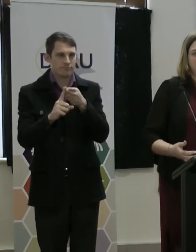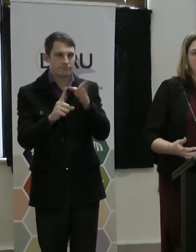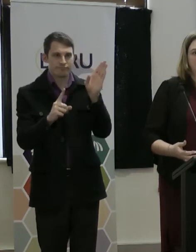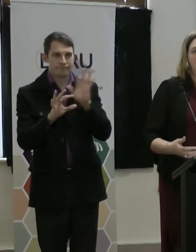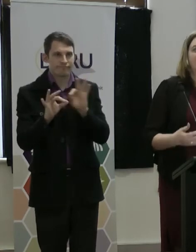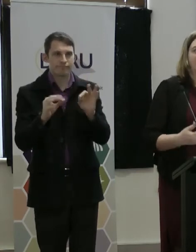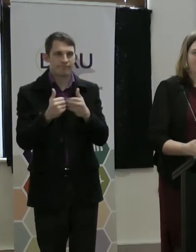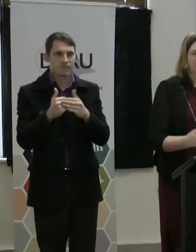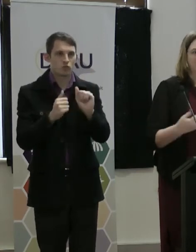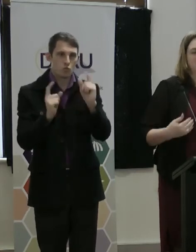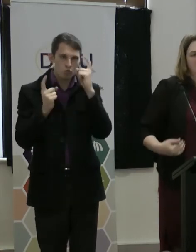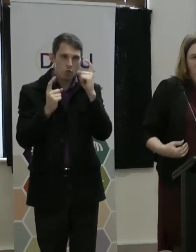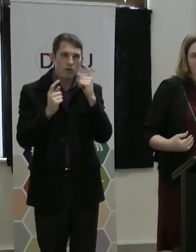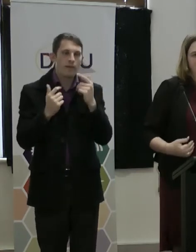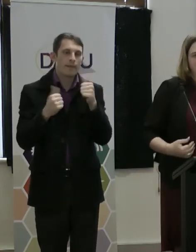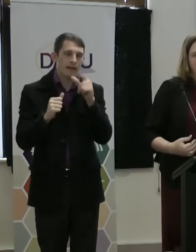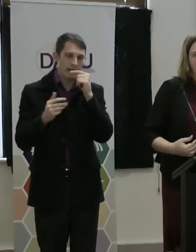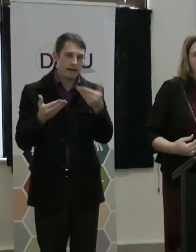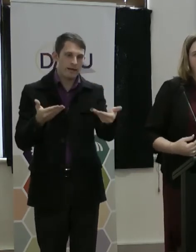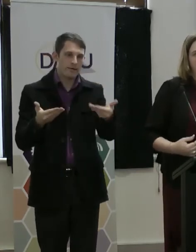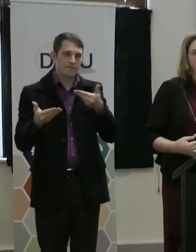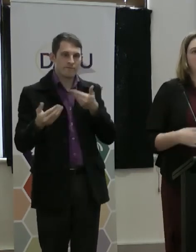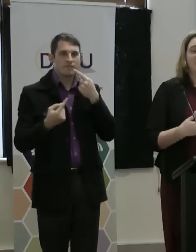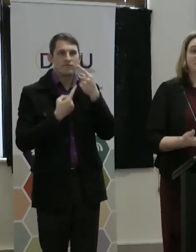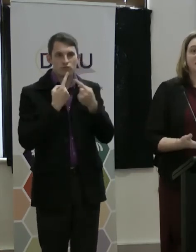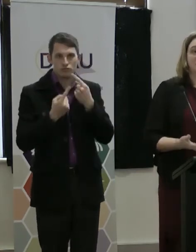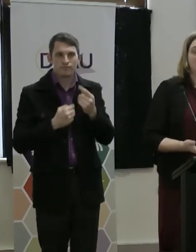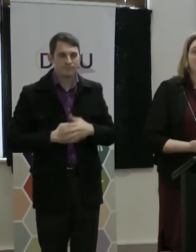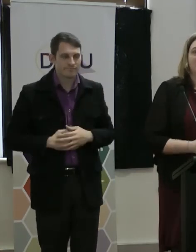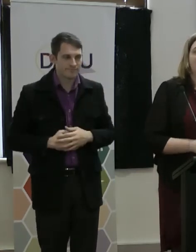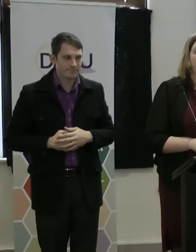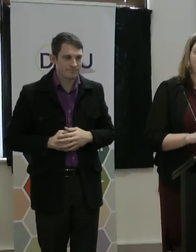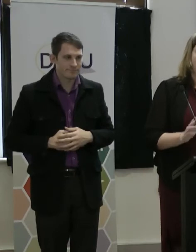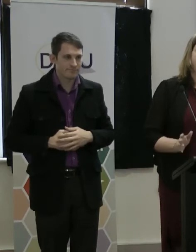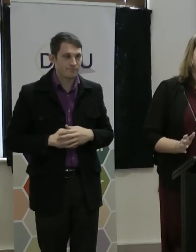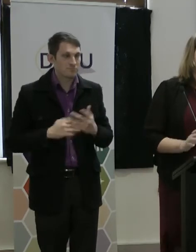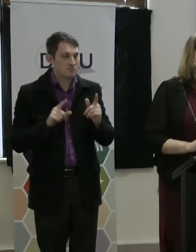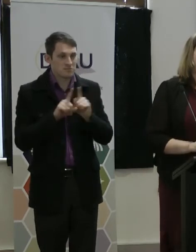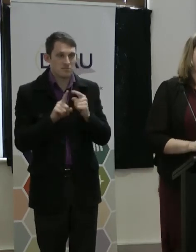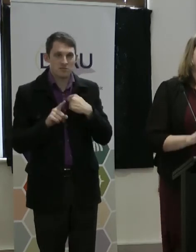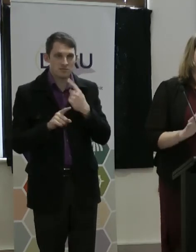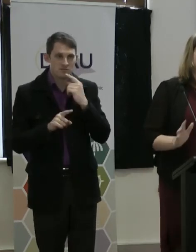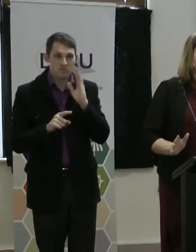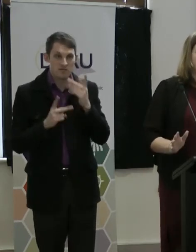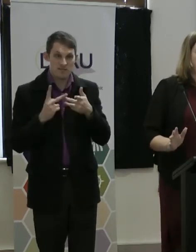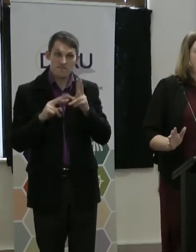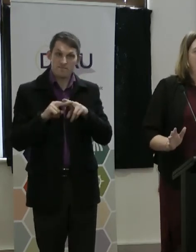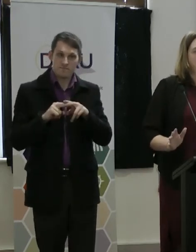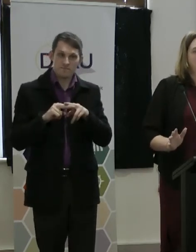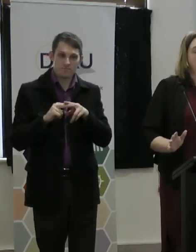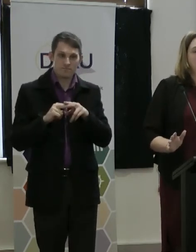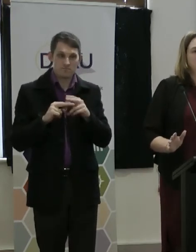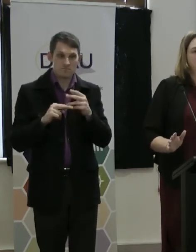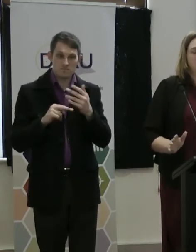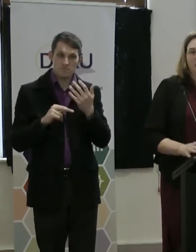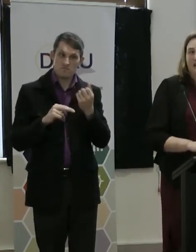your concern, that information can then come to us at that point. Having said that, as I said, if you're not comfortable, if there are issues